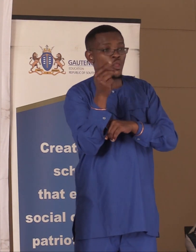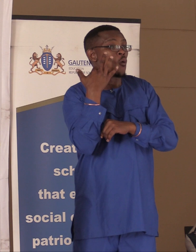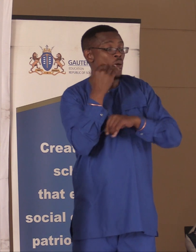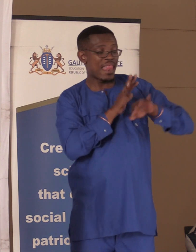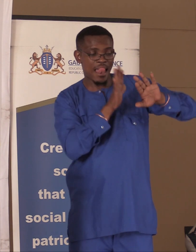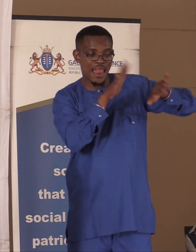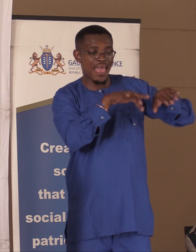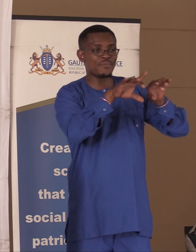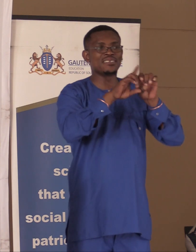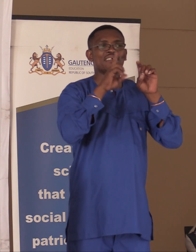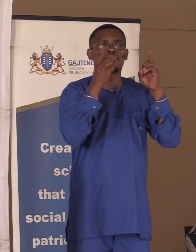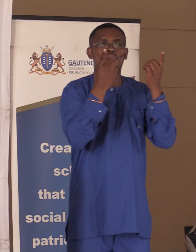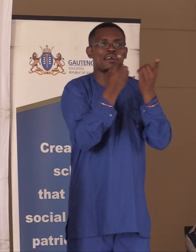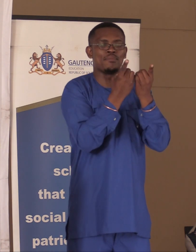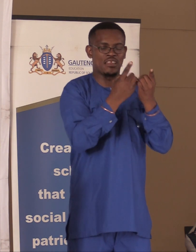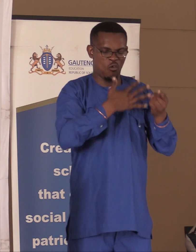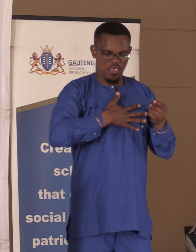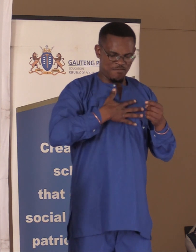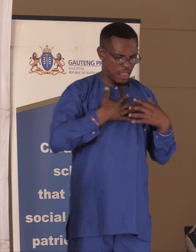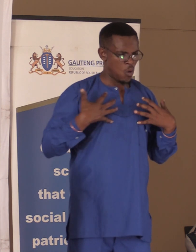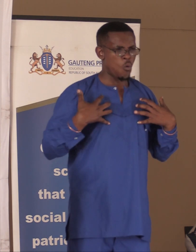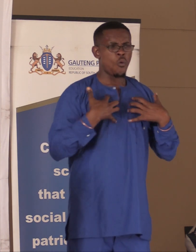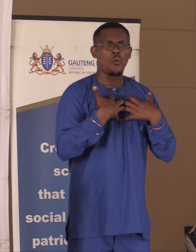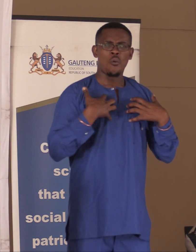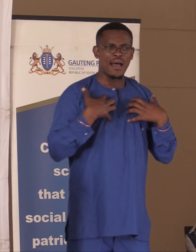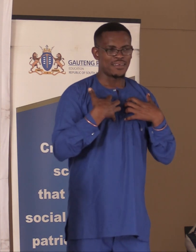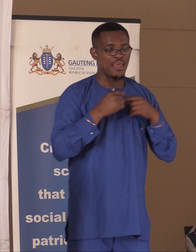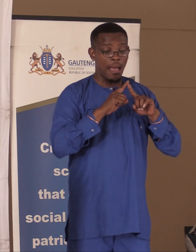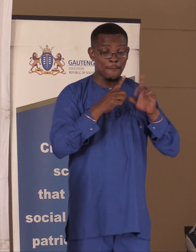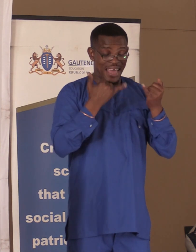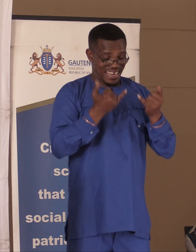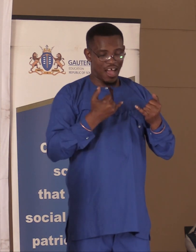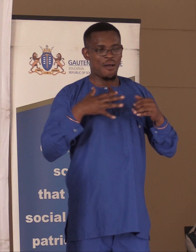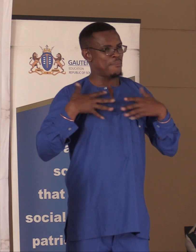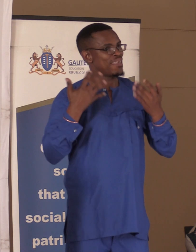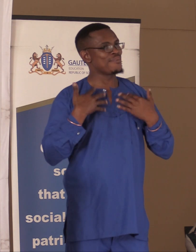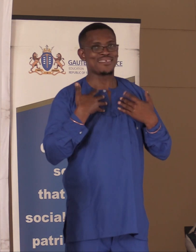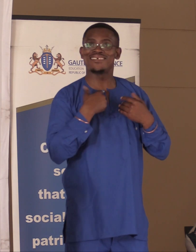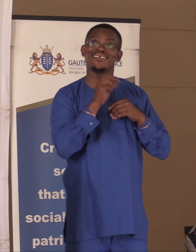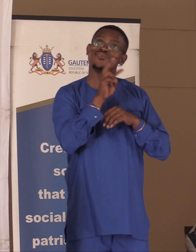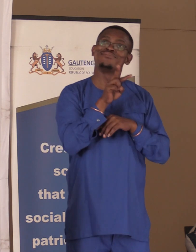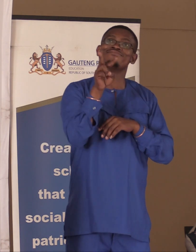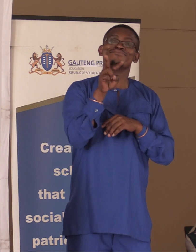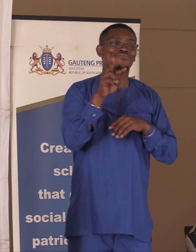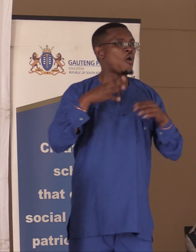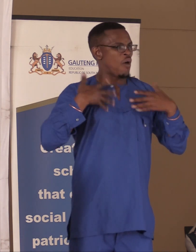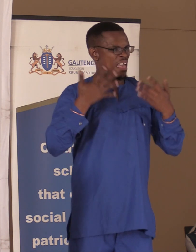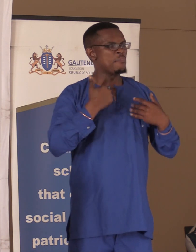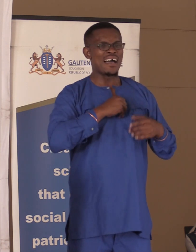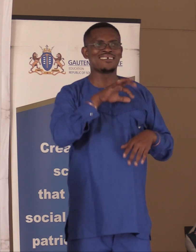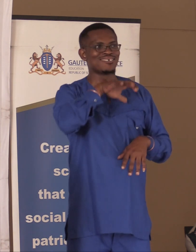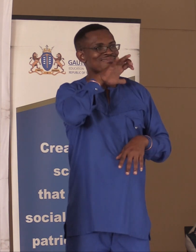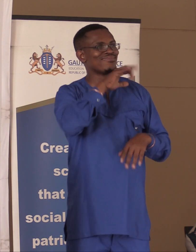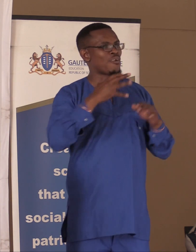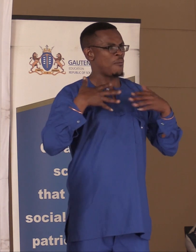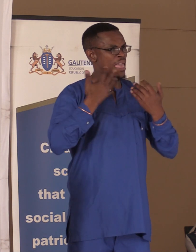the department, we were so worried. But now, I, Liena Kishokwa Lingkoteng, we better more,